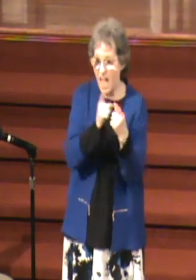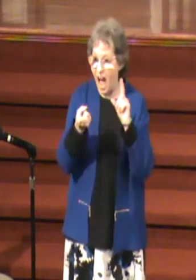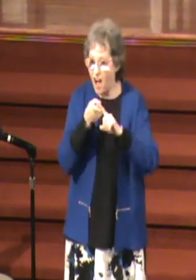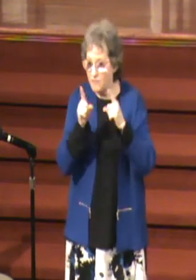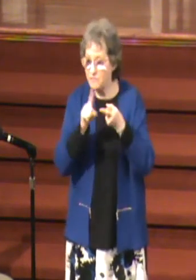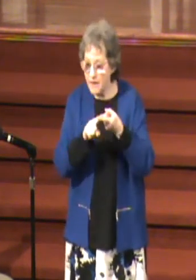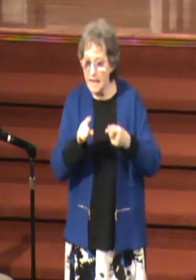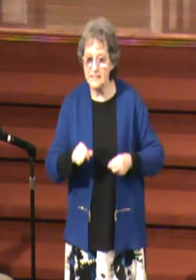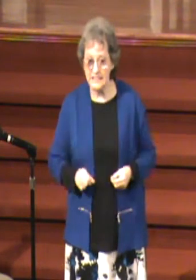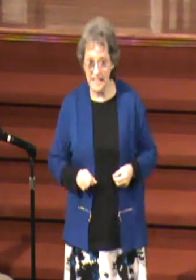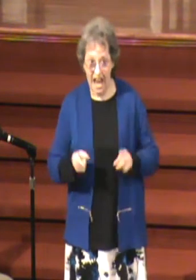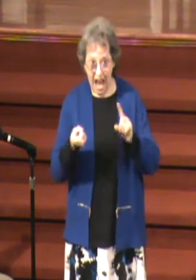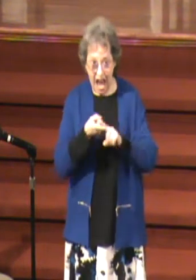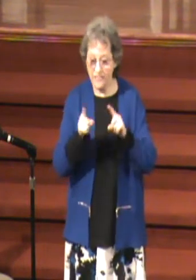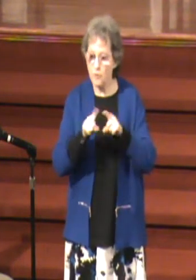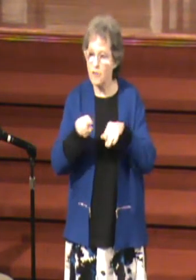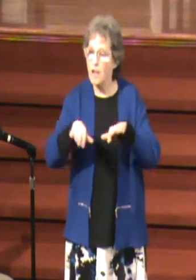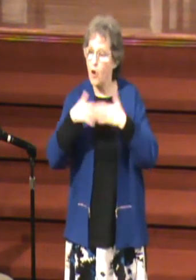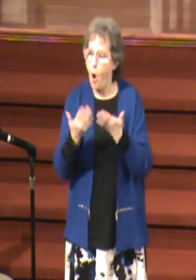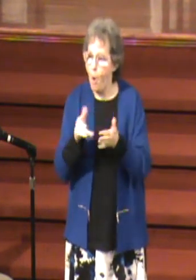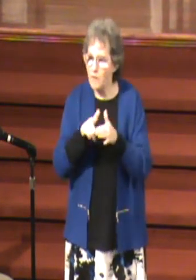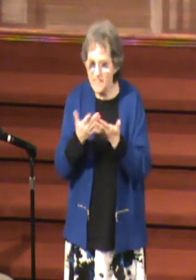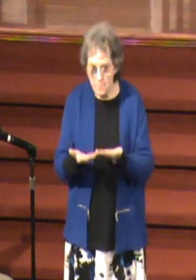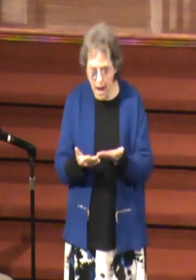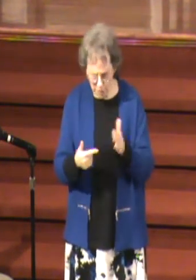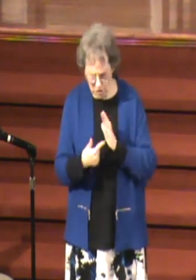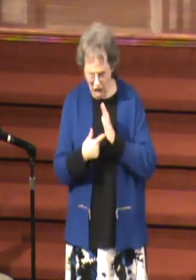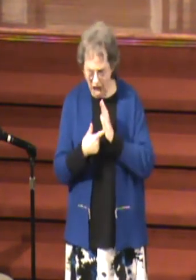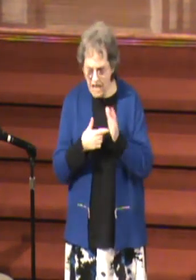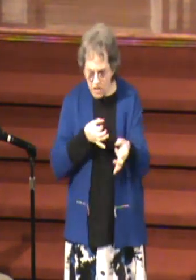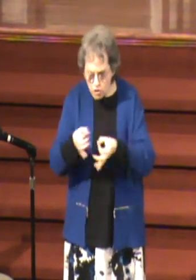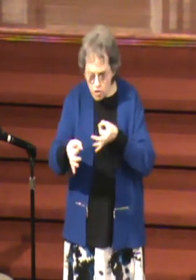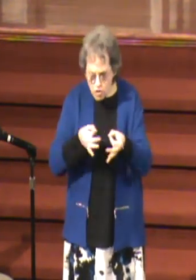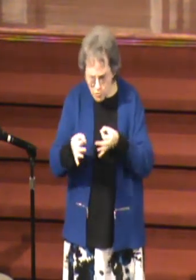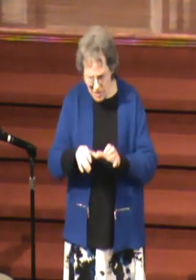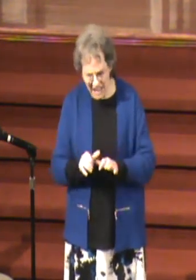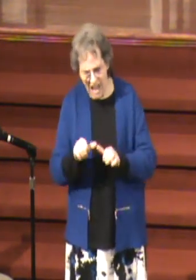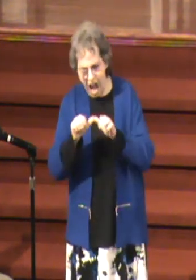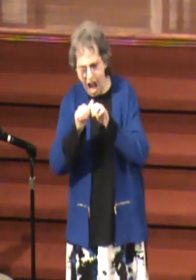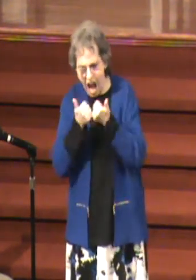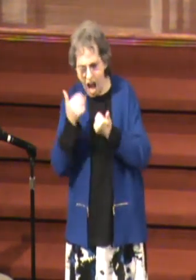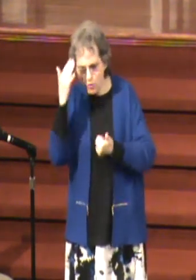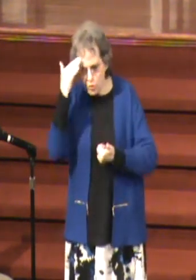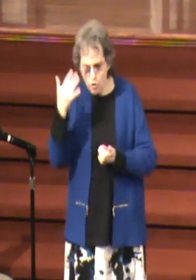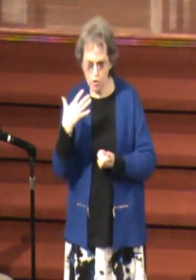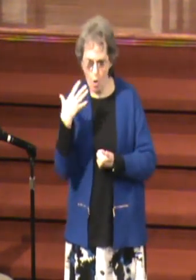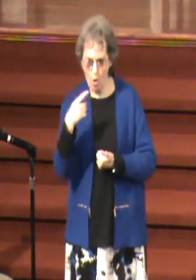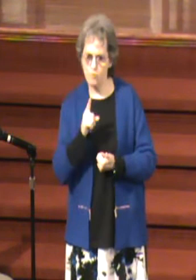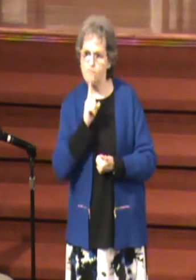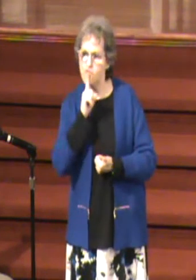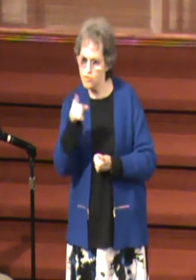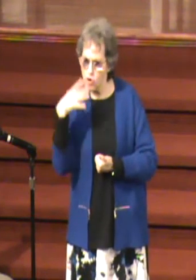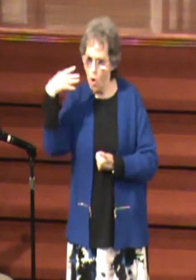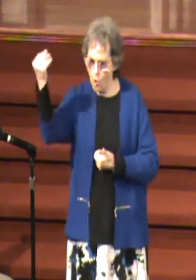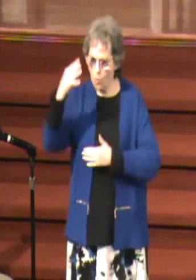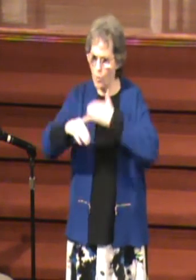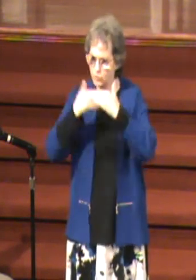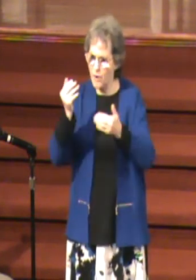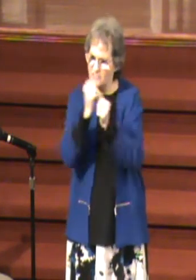and friend opened up the Bible and showed her how she could know for sure that she was going to heaven. Her friend explained to her that